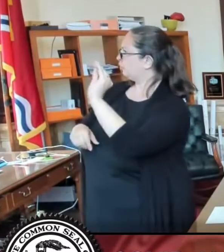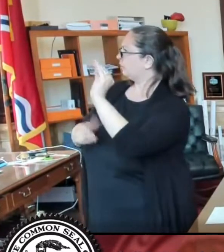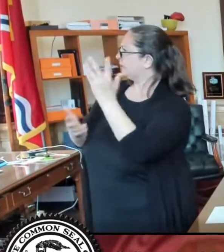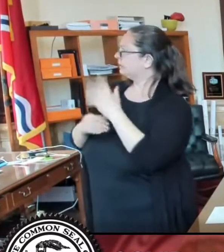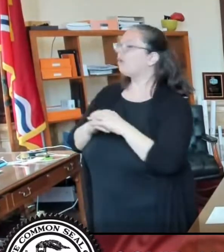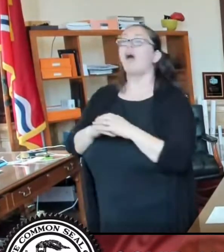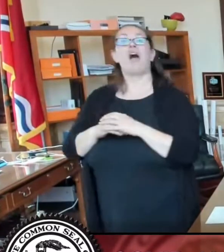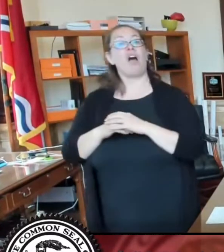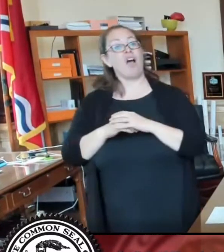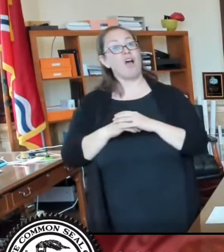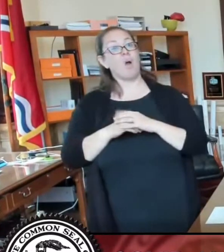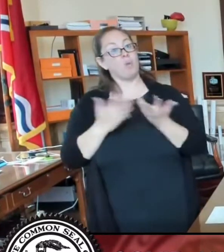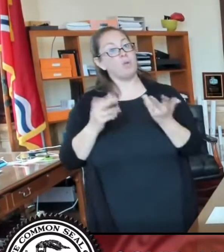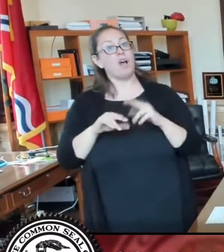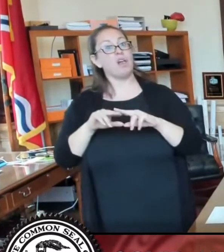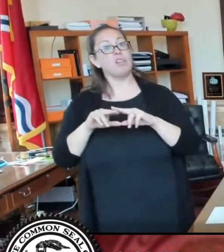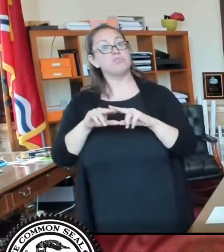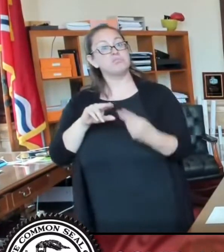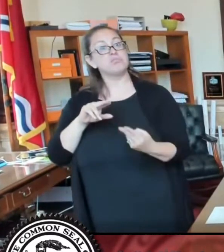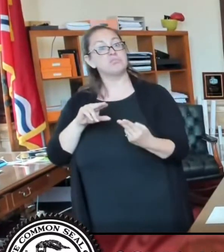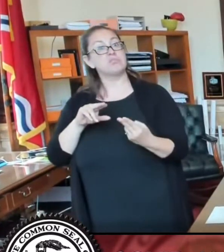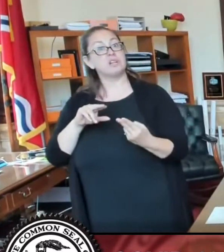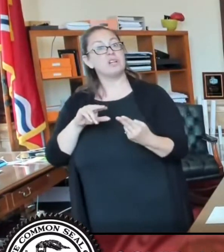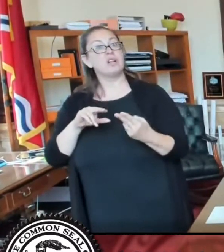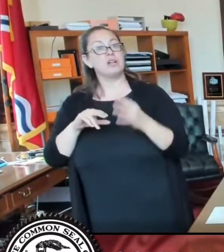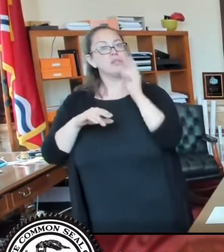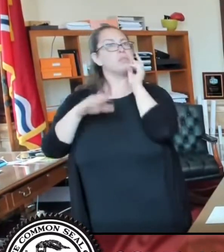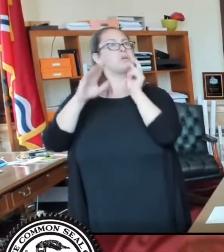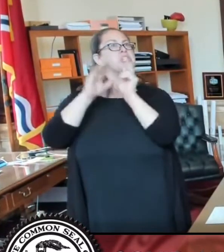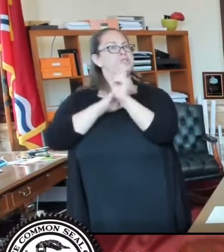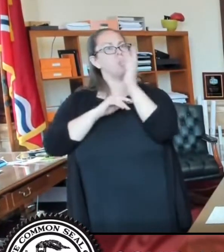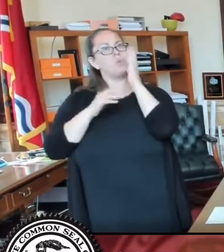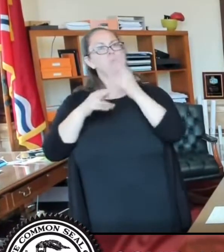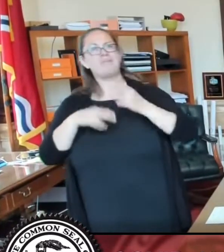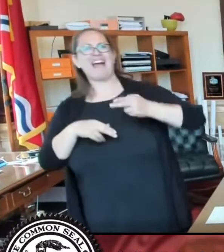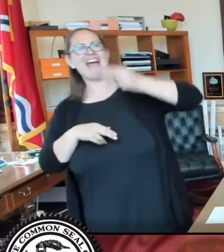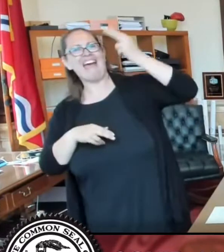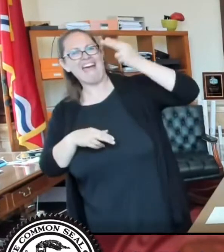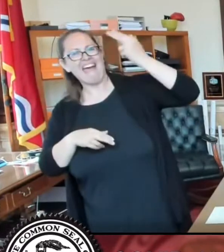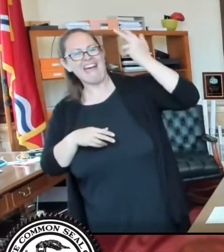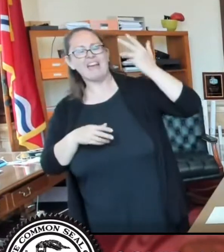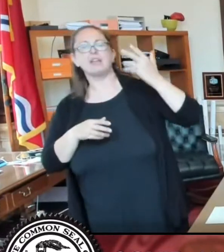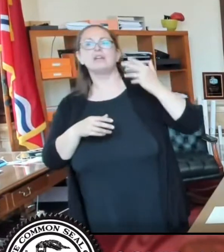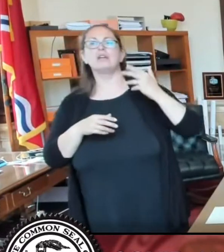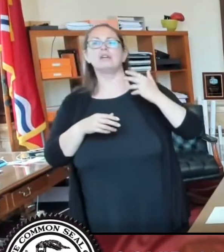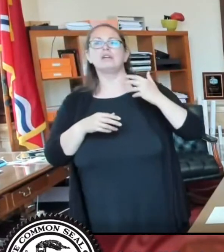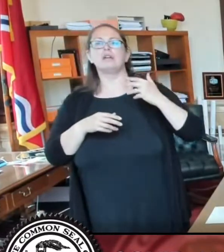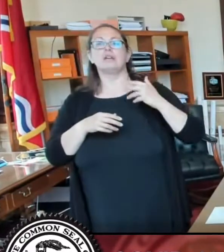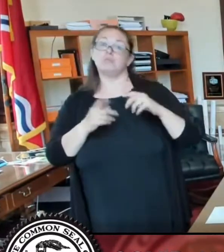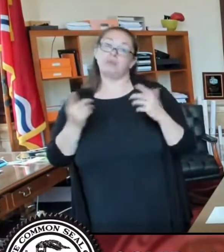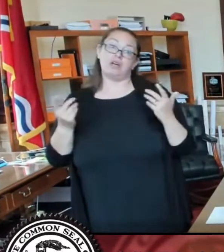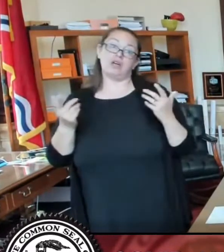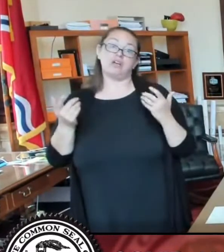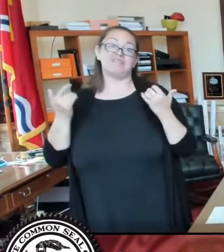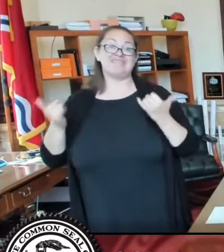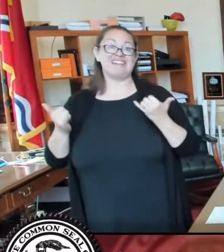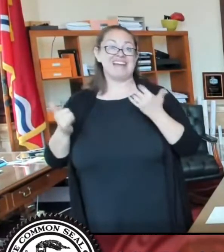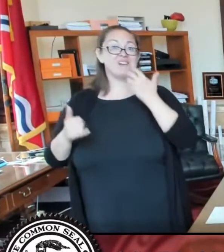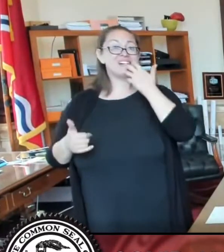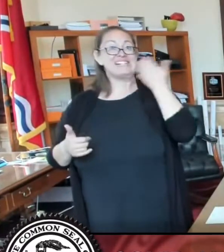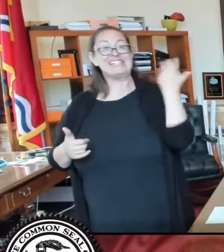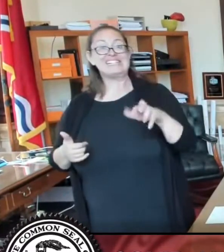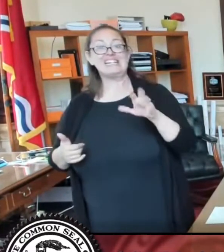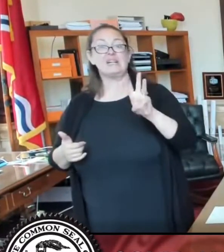that's down from where it was and where it was predicted to be, but we know that we are in the middle of a real heat